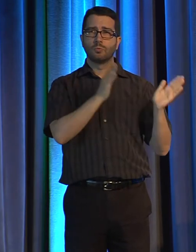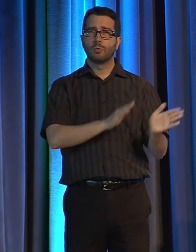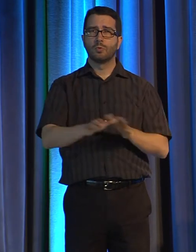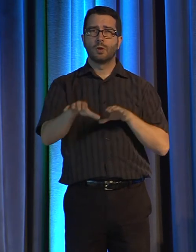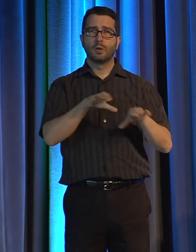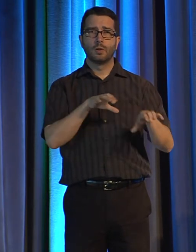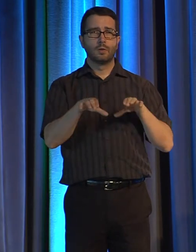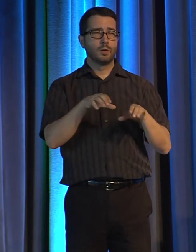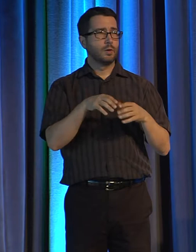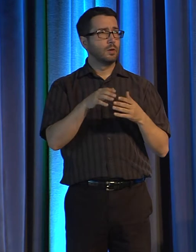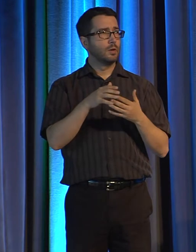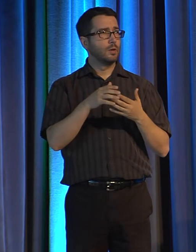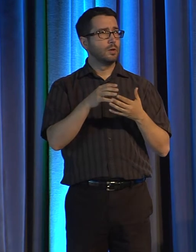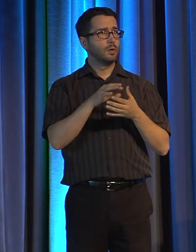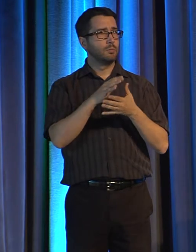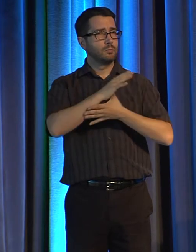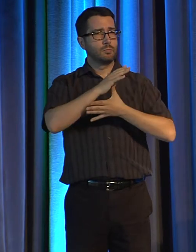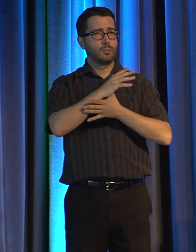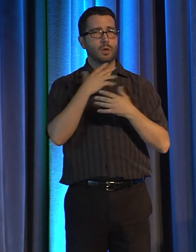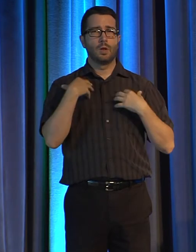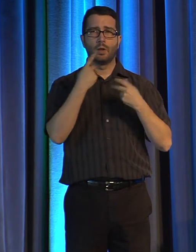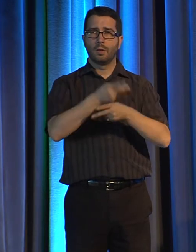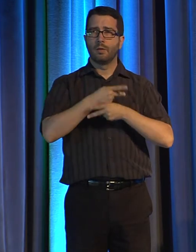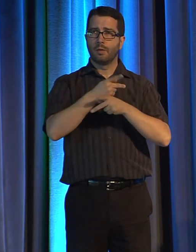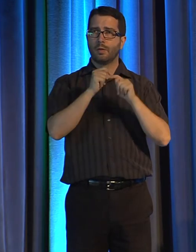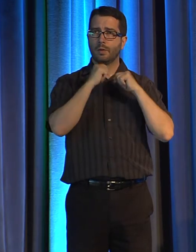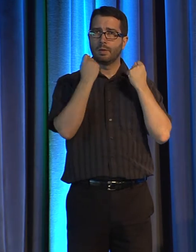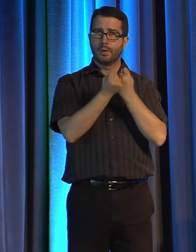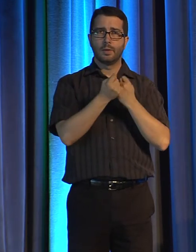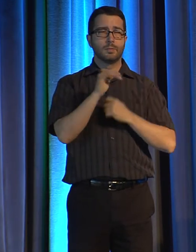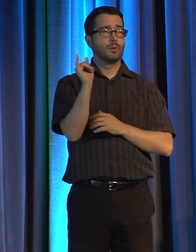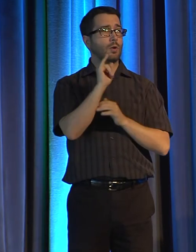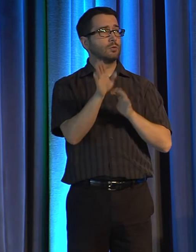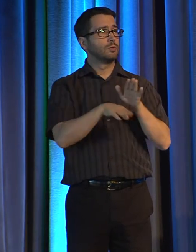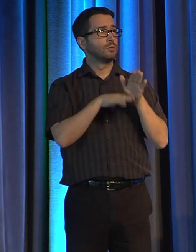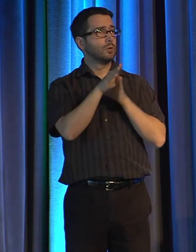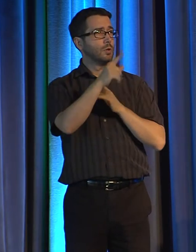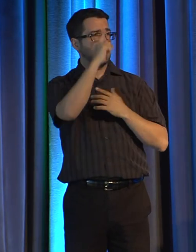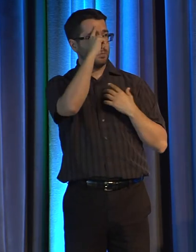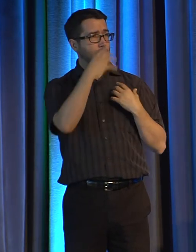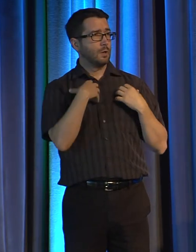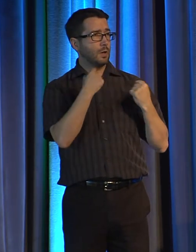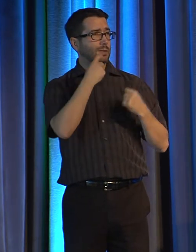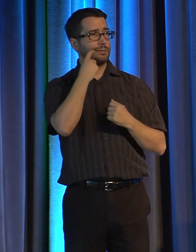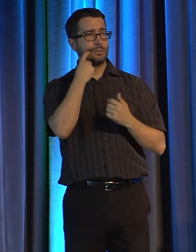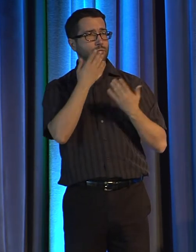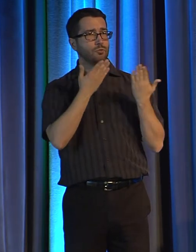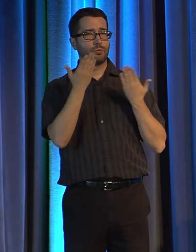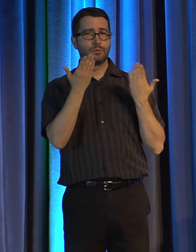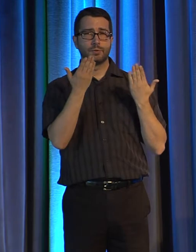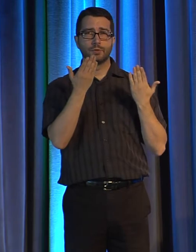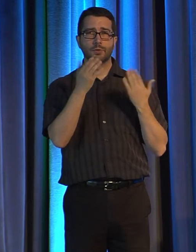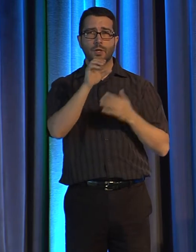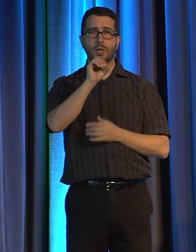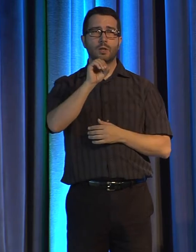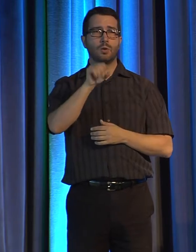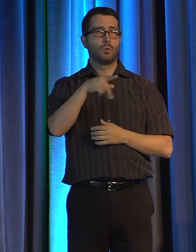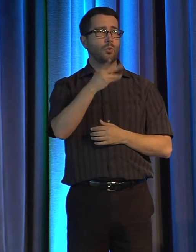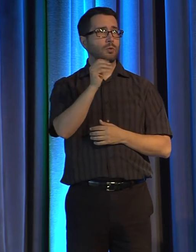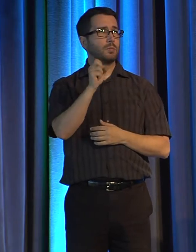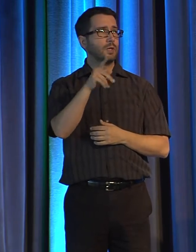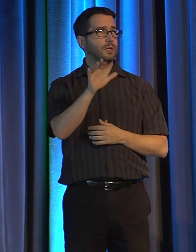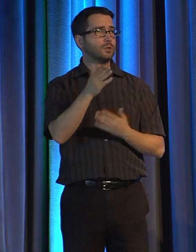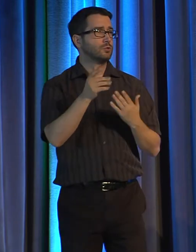health care collaboration practice teams and enhancements to community-based mental health and addiction services and the orthopedic surgery